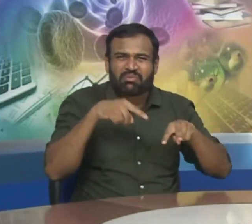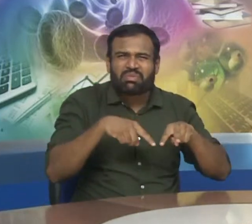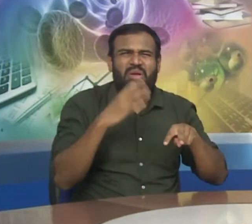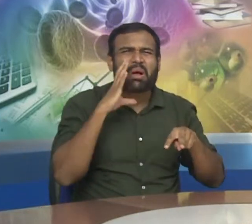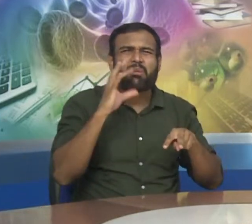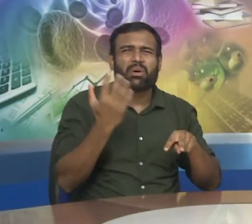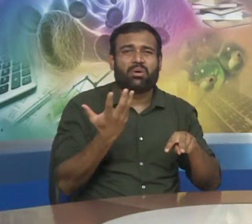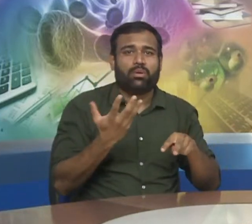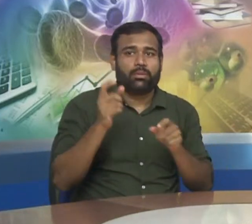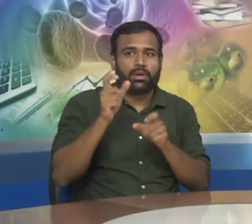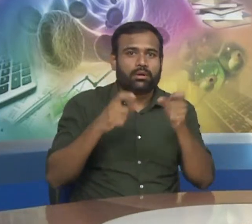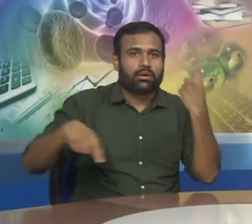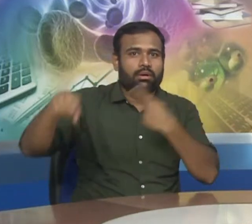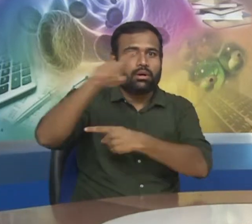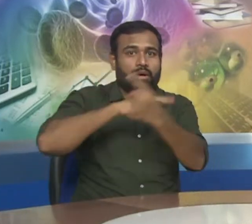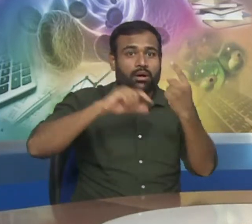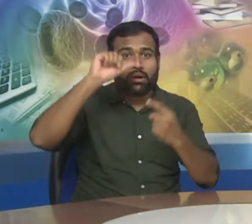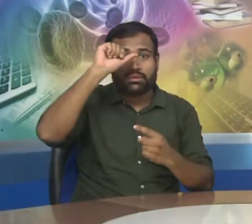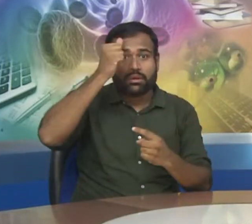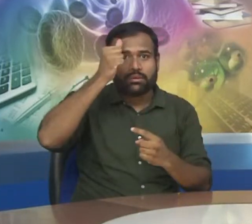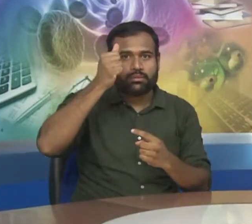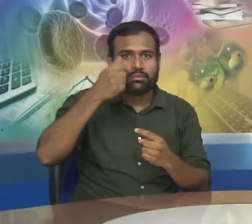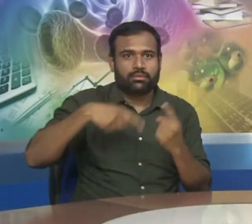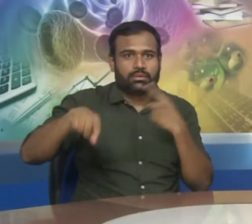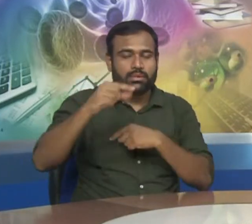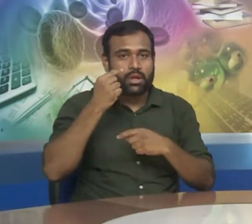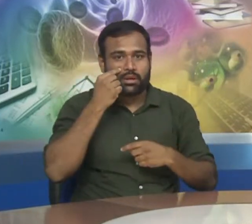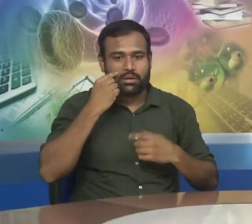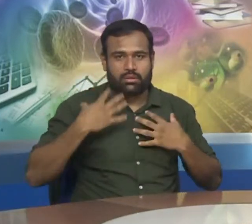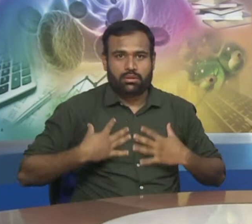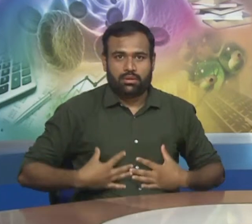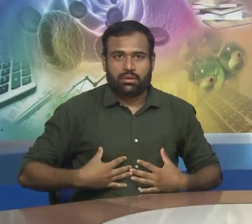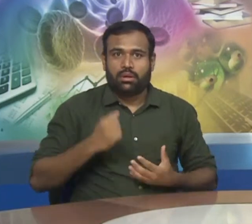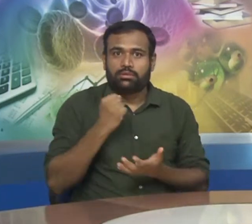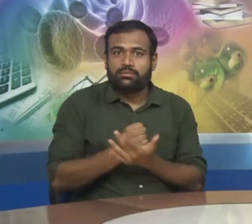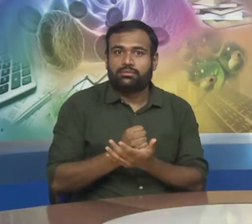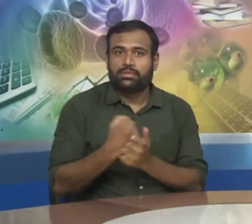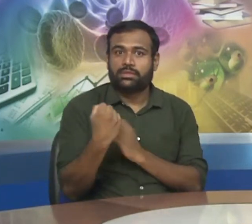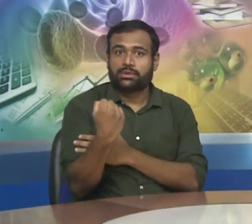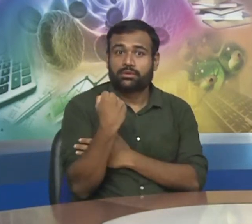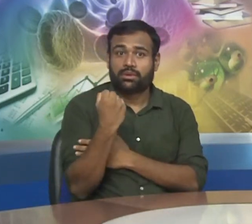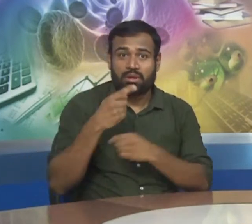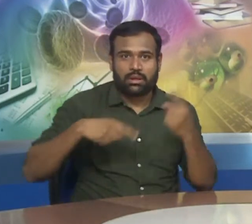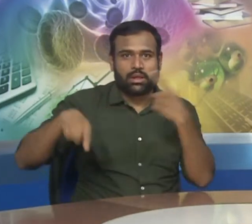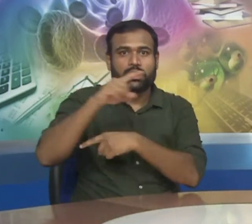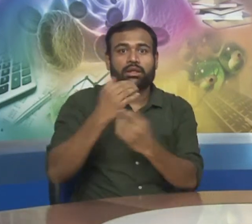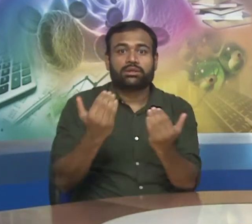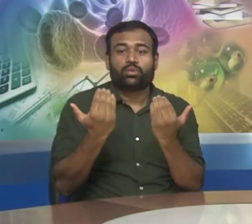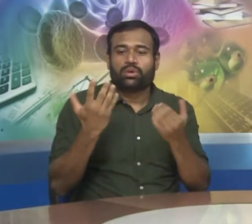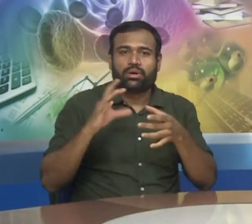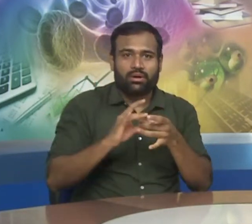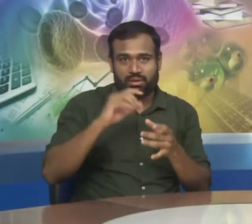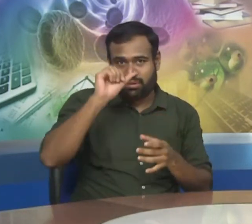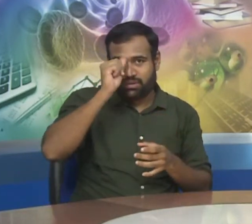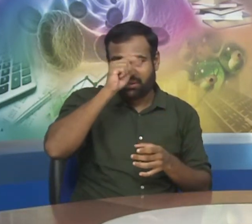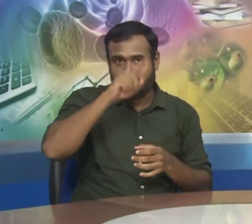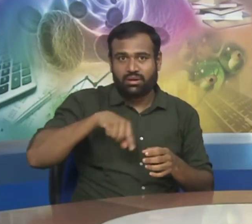In a democratic country like India, the power of judicial review is an important guarantee of the rights of the people.